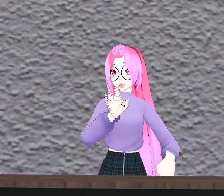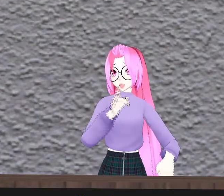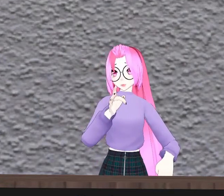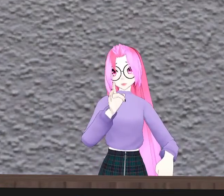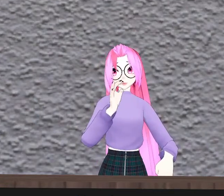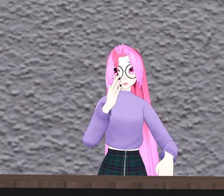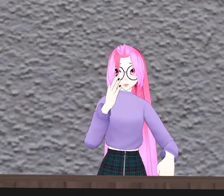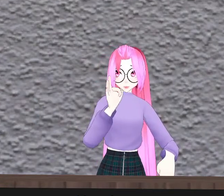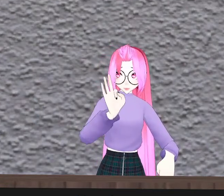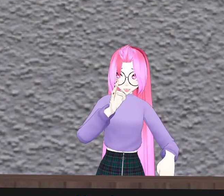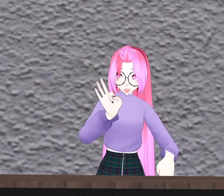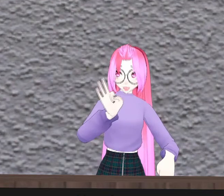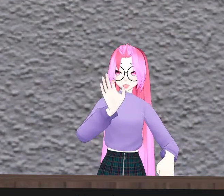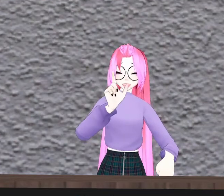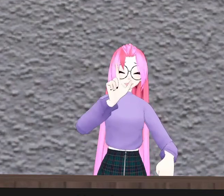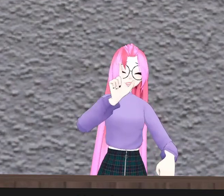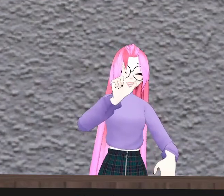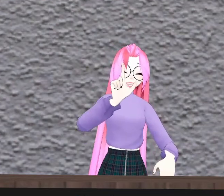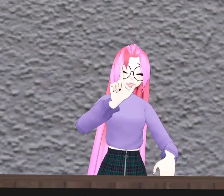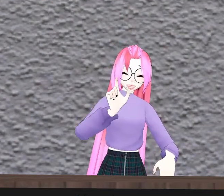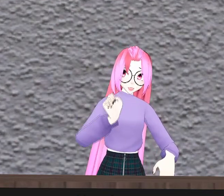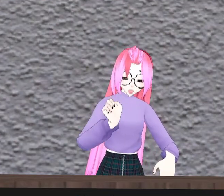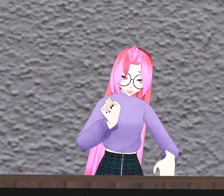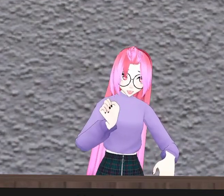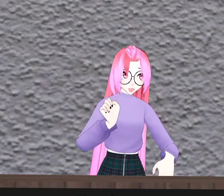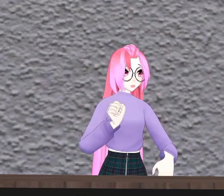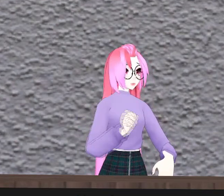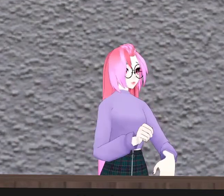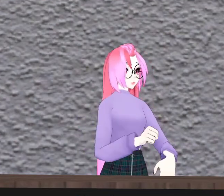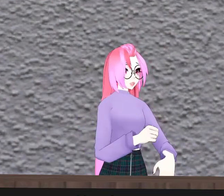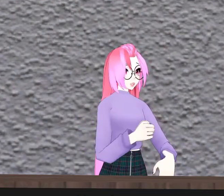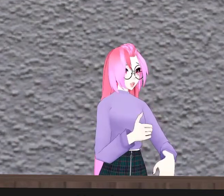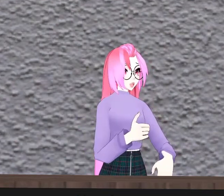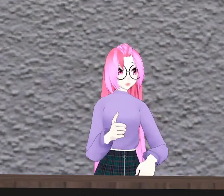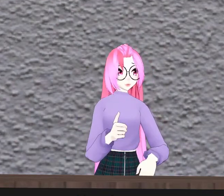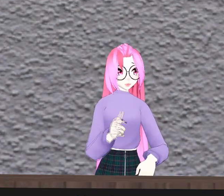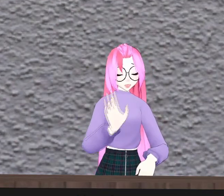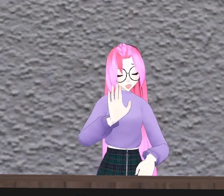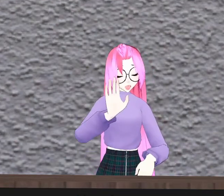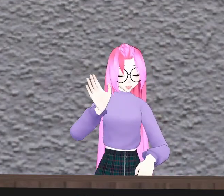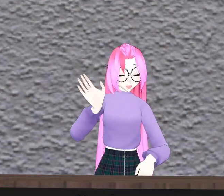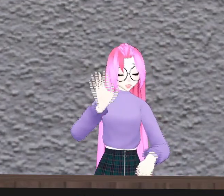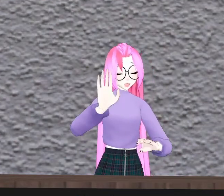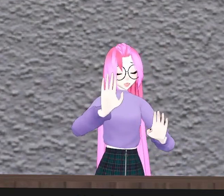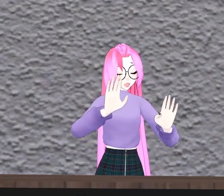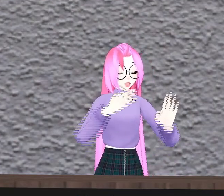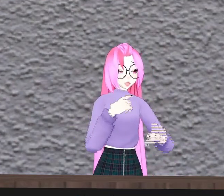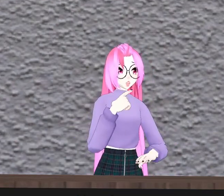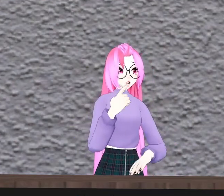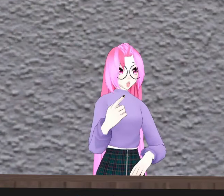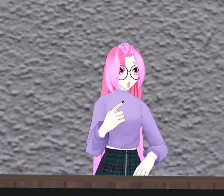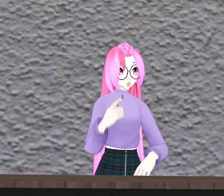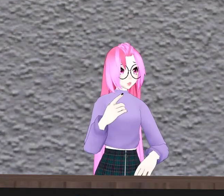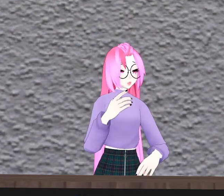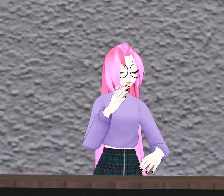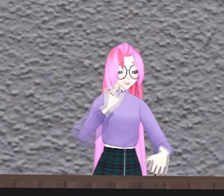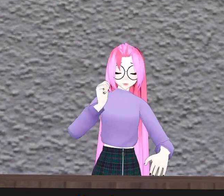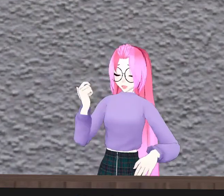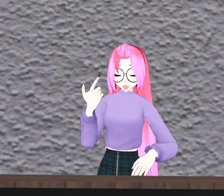18, 19, and 20. So 20, okay, so I'm going to tell you. All the